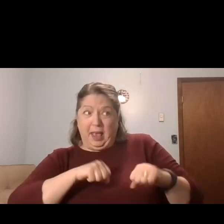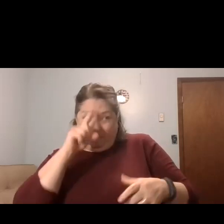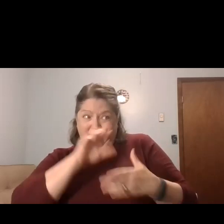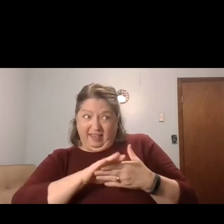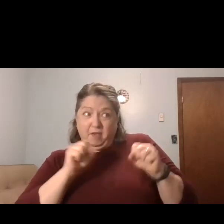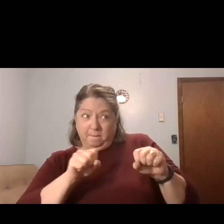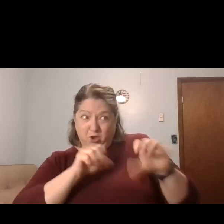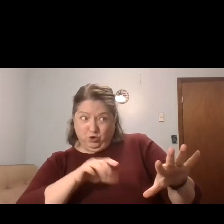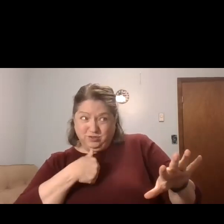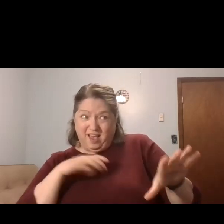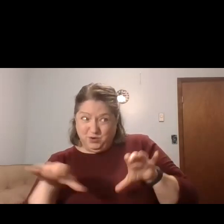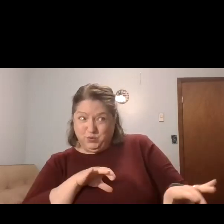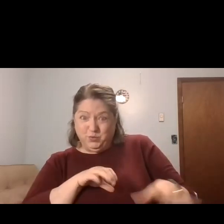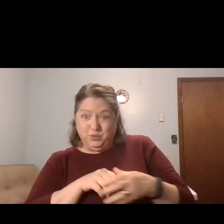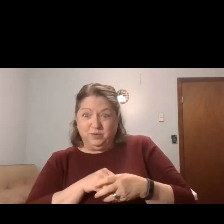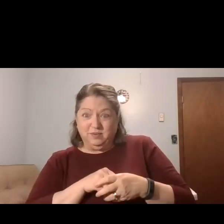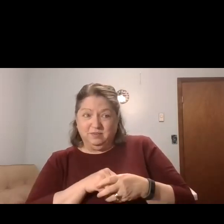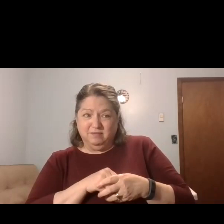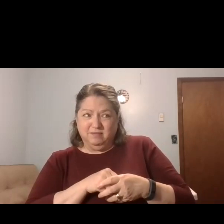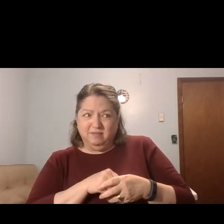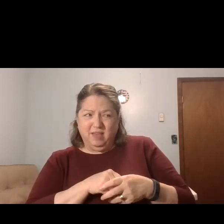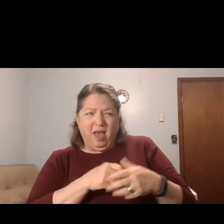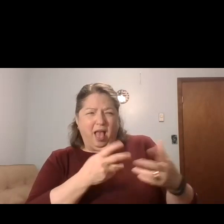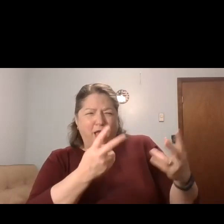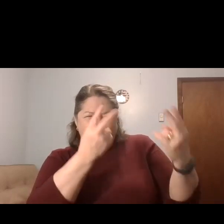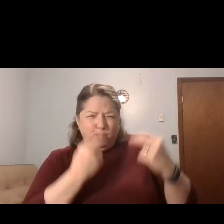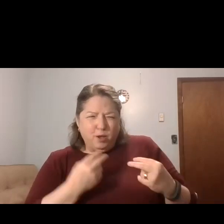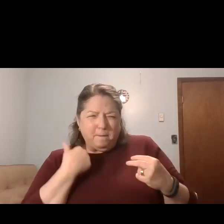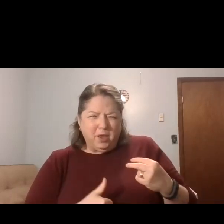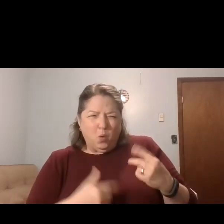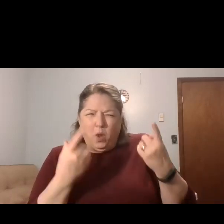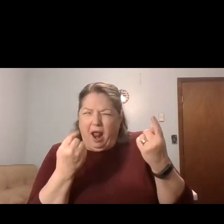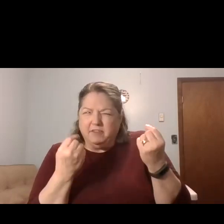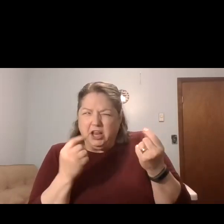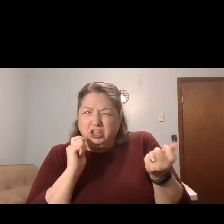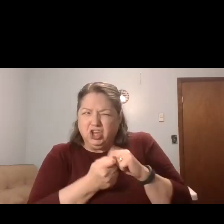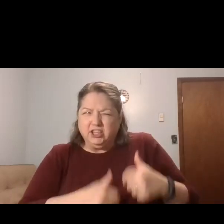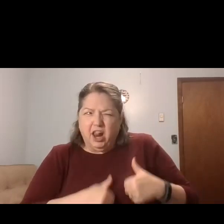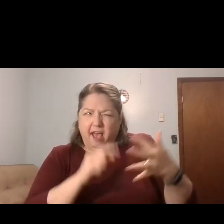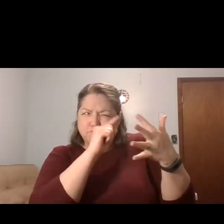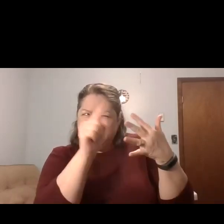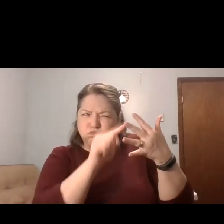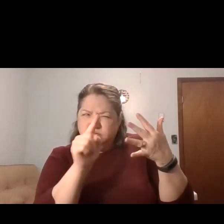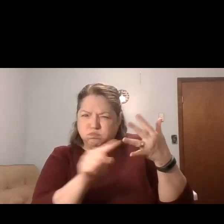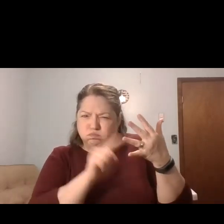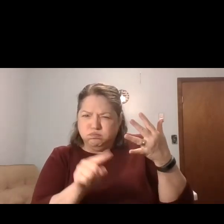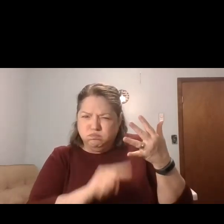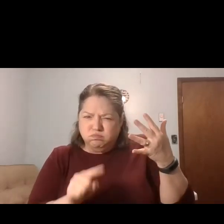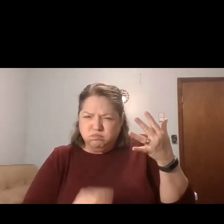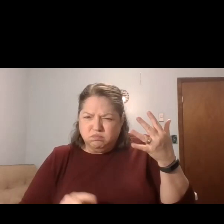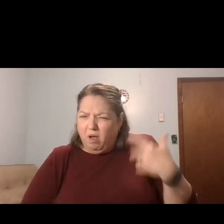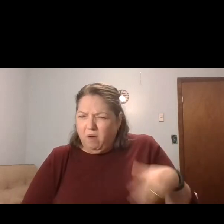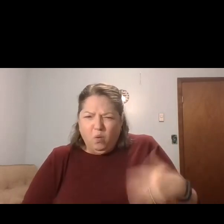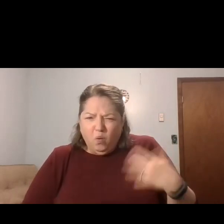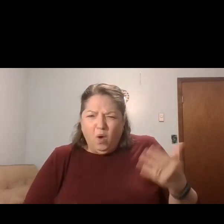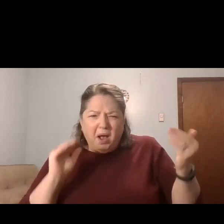the people of his day, look at the things that I've done. Look at the lives that I've changed. Look at the people and how they're living now in